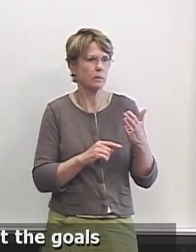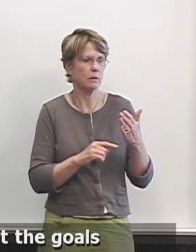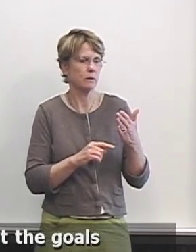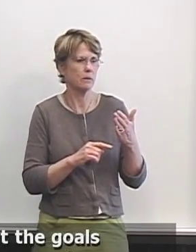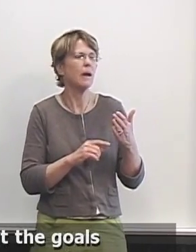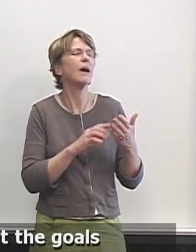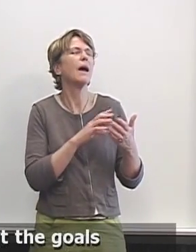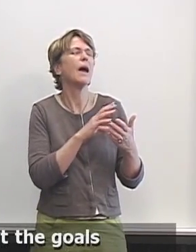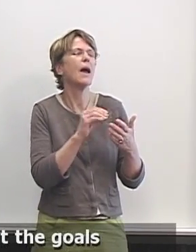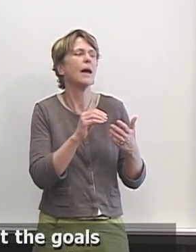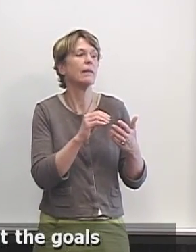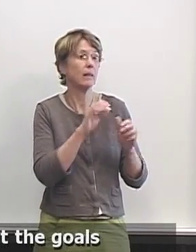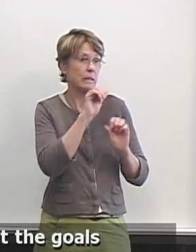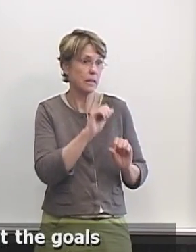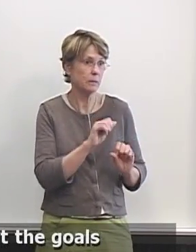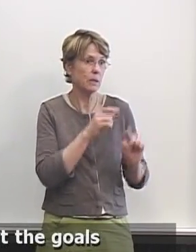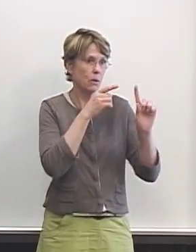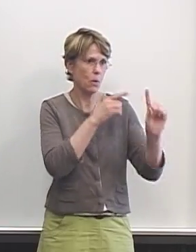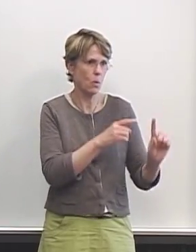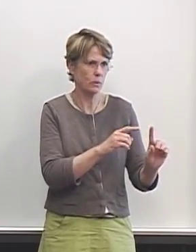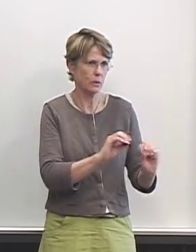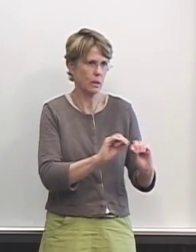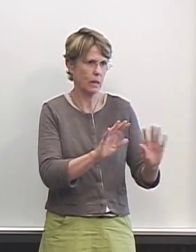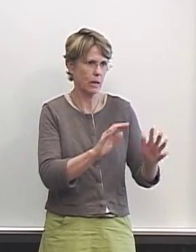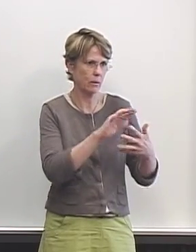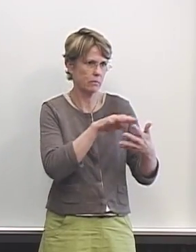the goals of the assessment are.